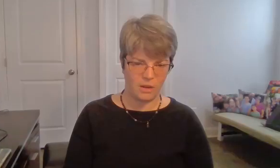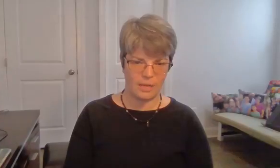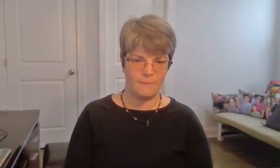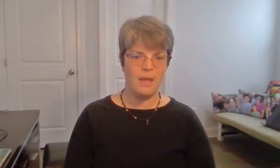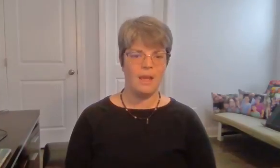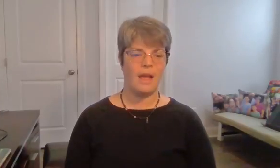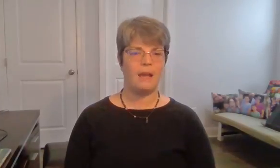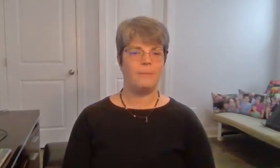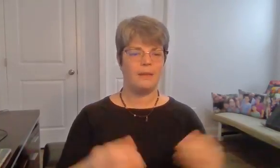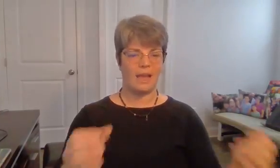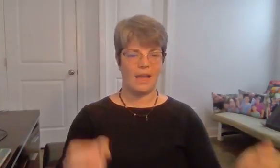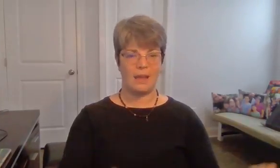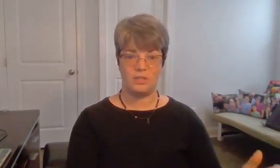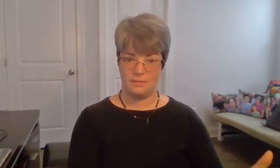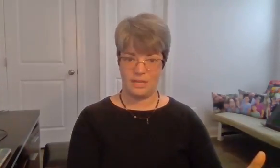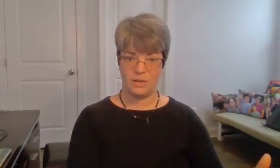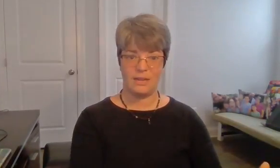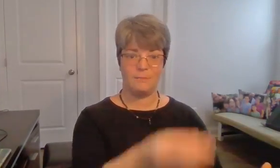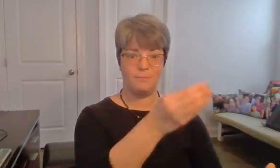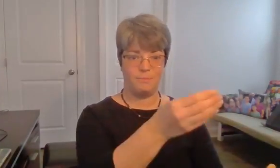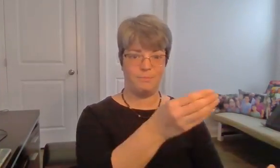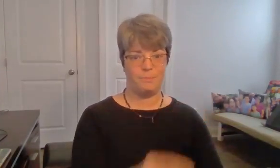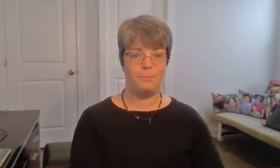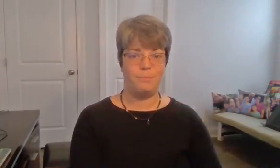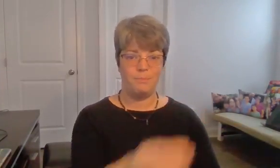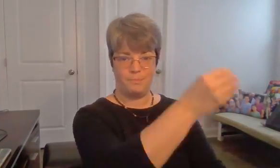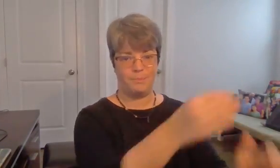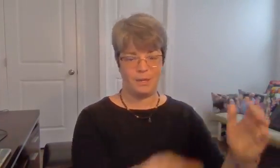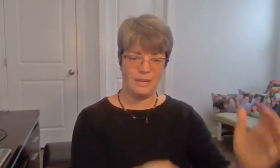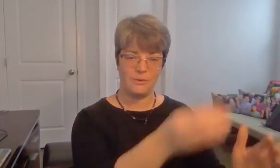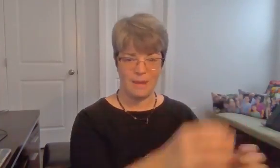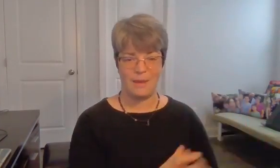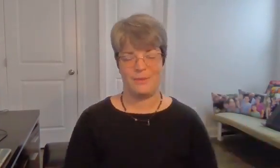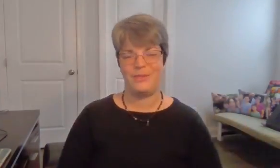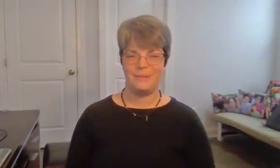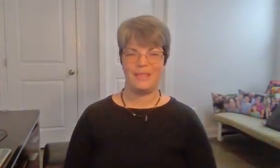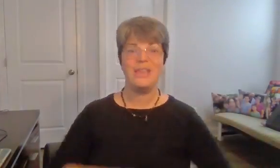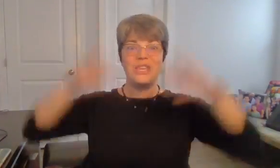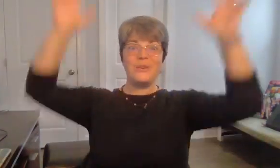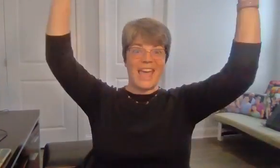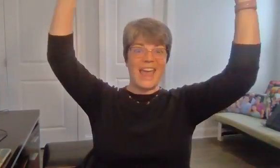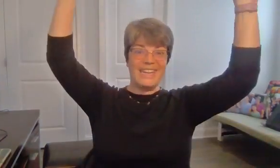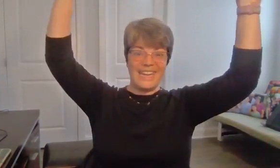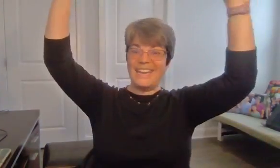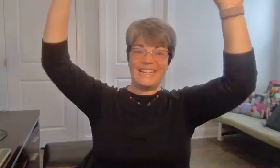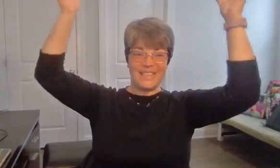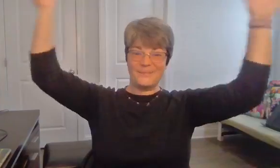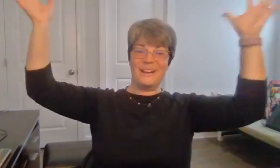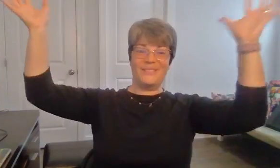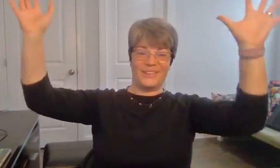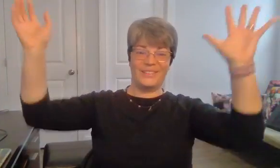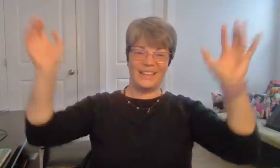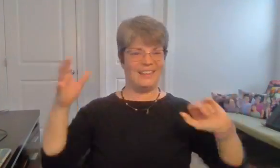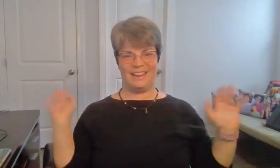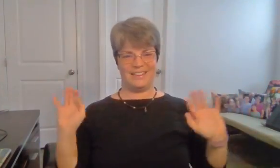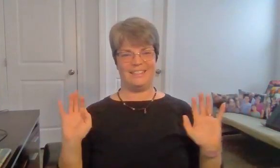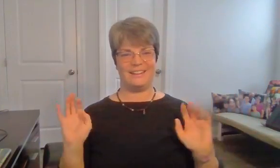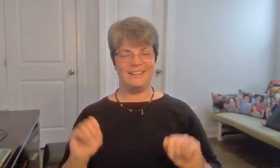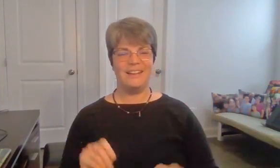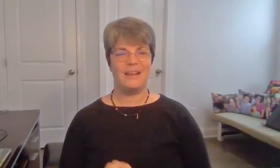time, I'd just take their hand and put it near their mouth and be like, you signed eat, that's wonderful, and then end it there,